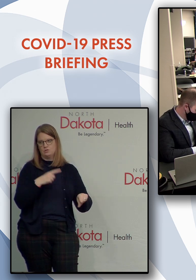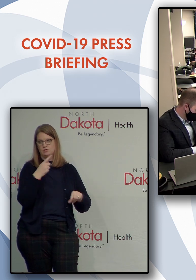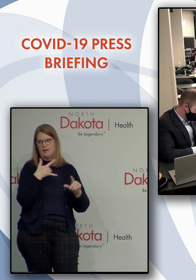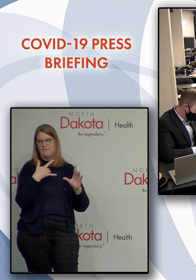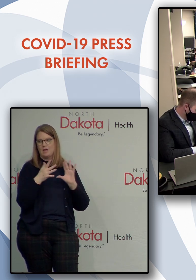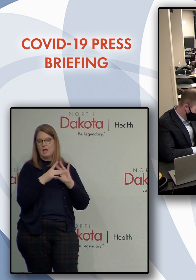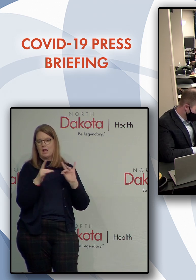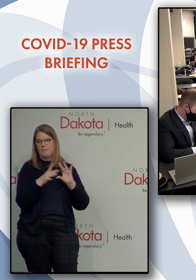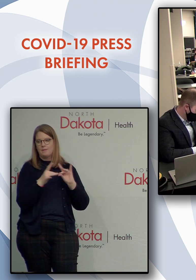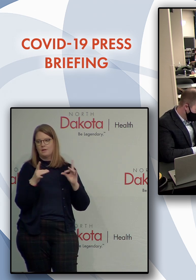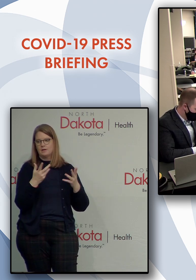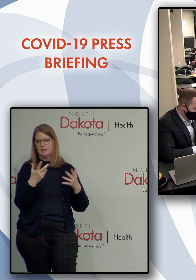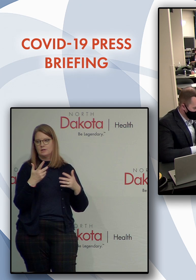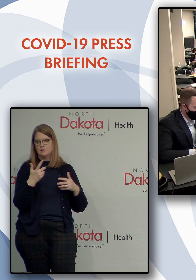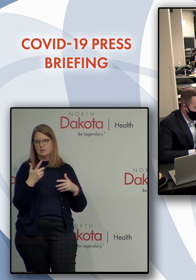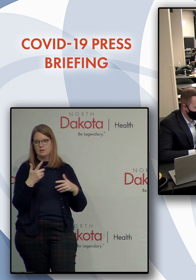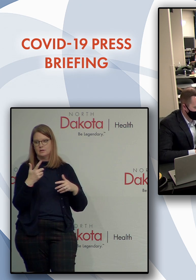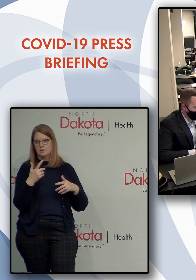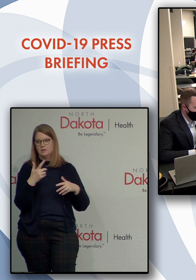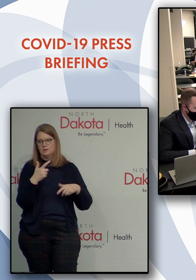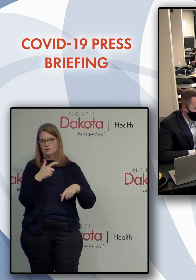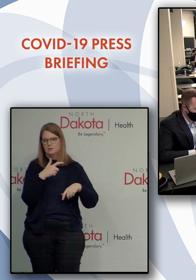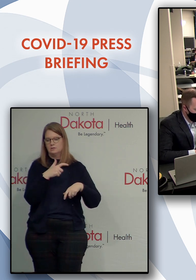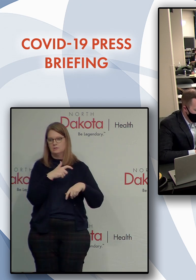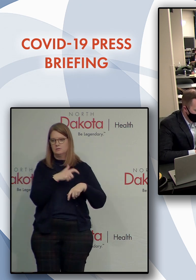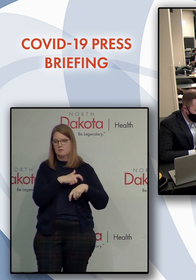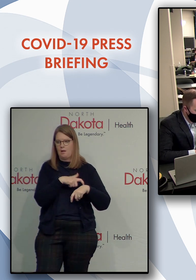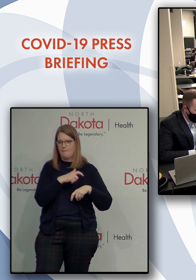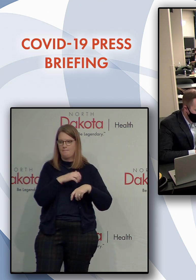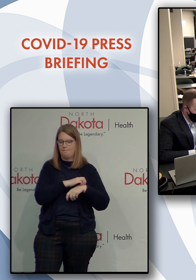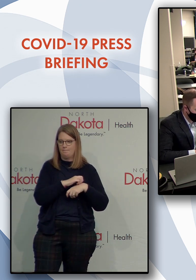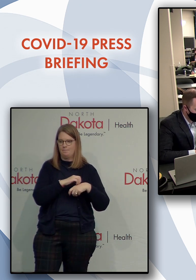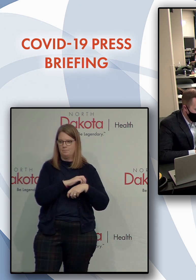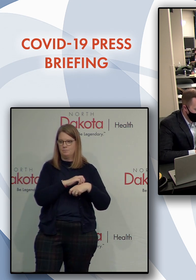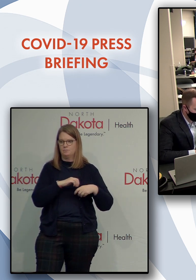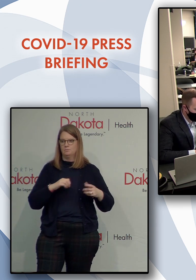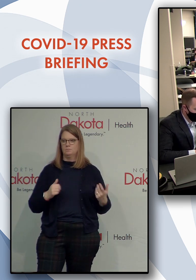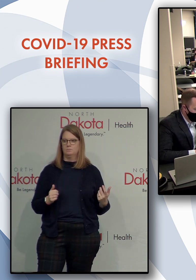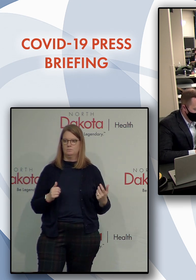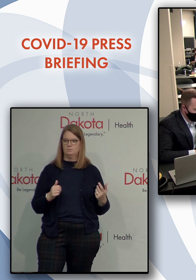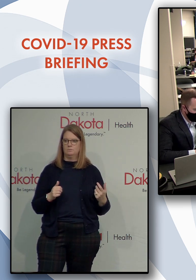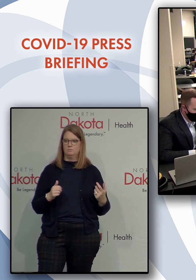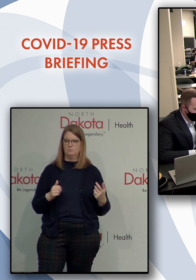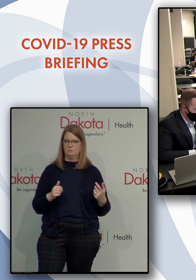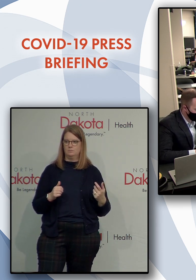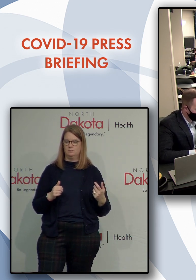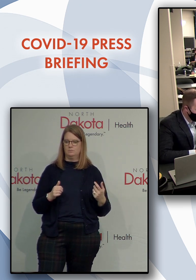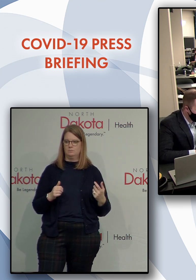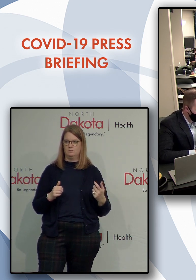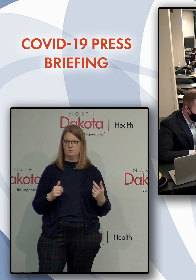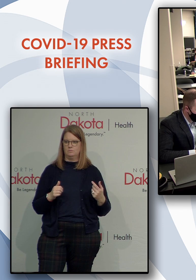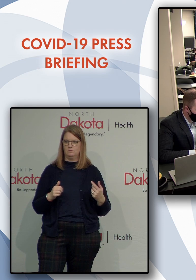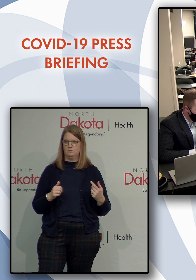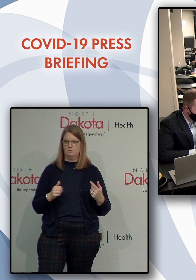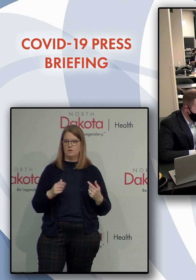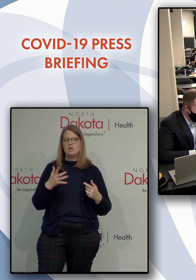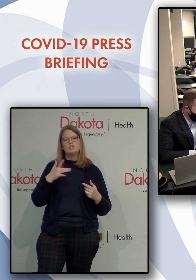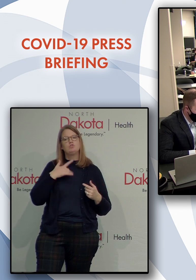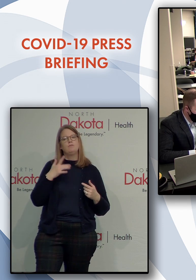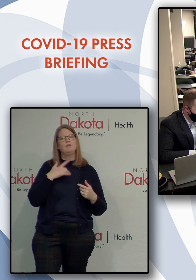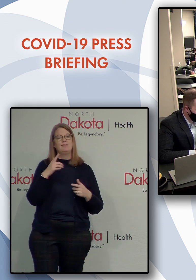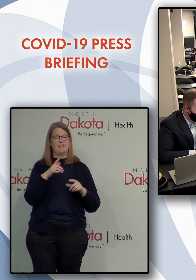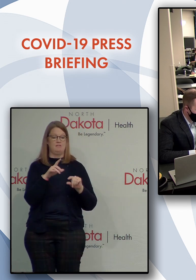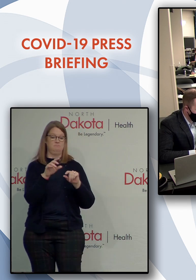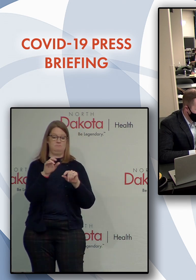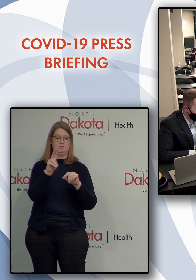on the timeliness of it? Do you wish all of those things that those orders from November 13th affected had taken place